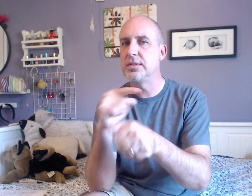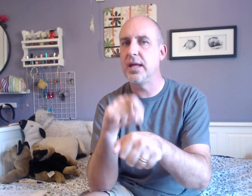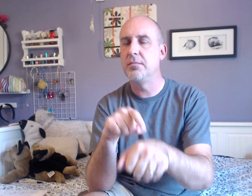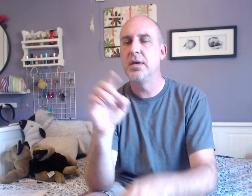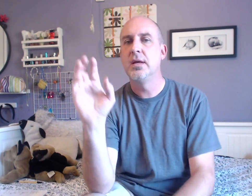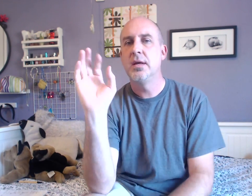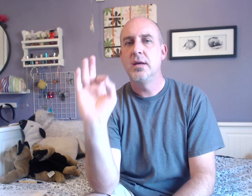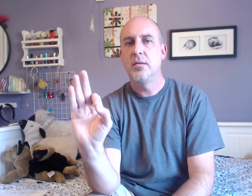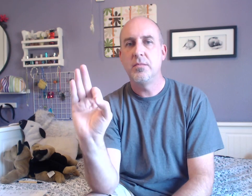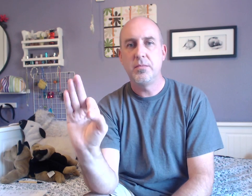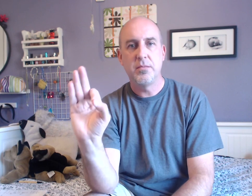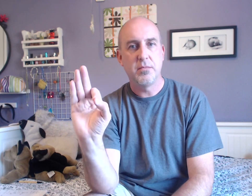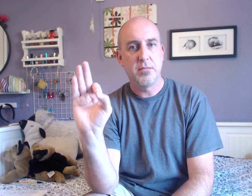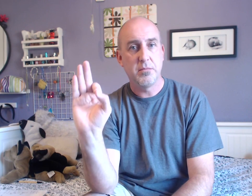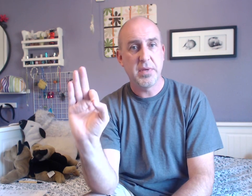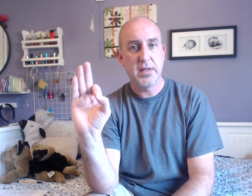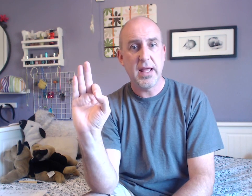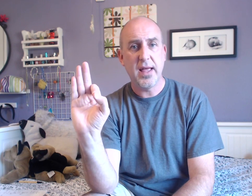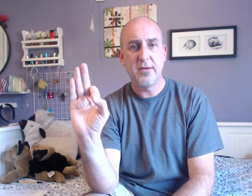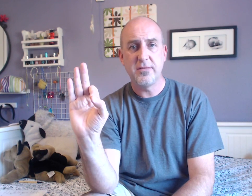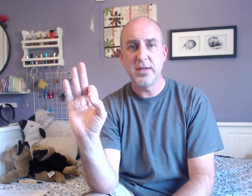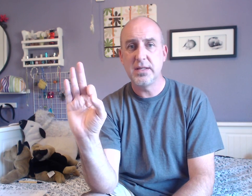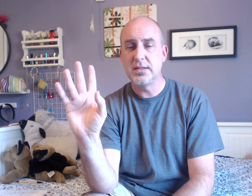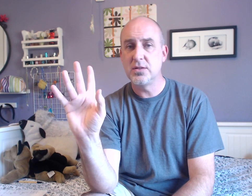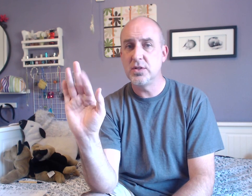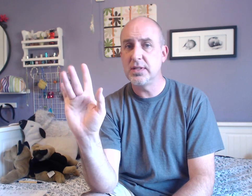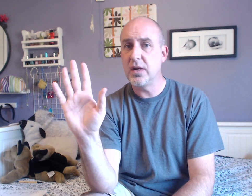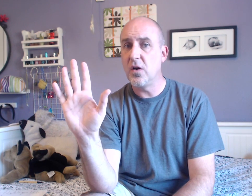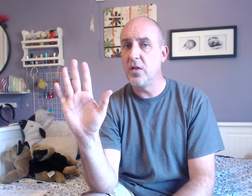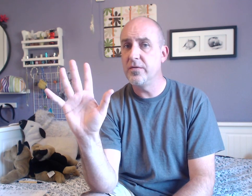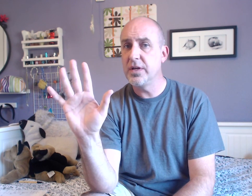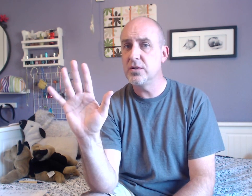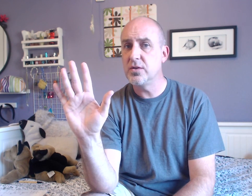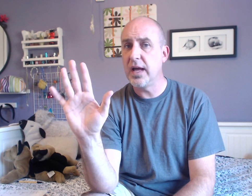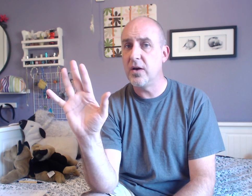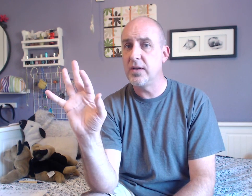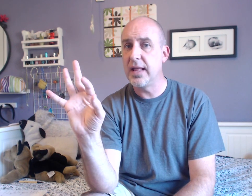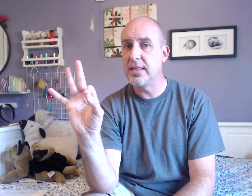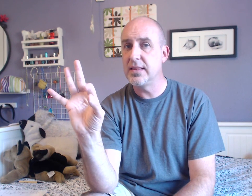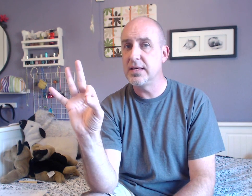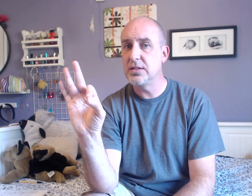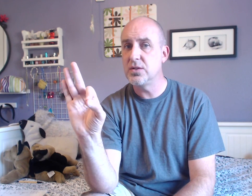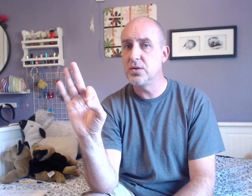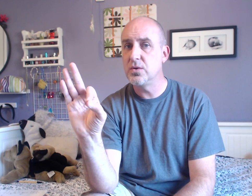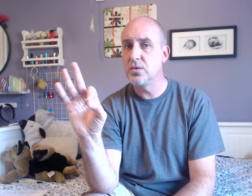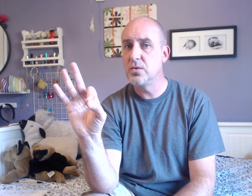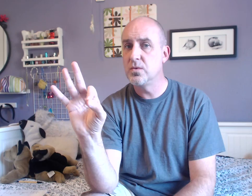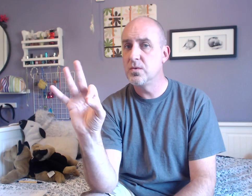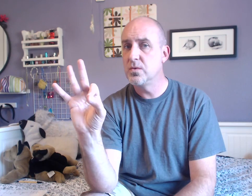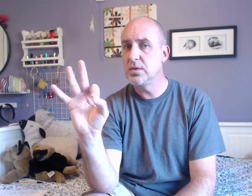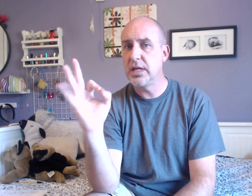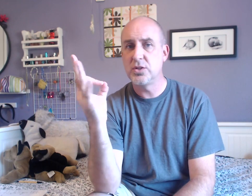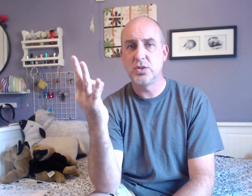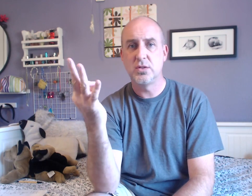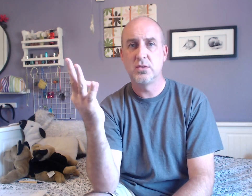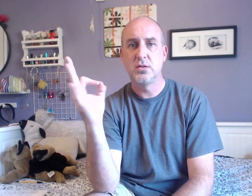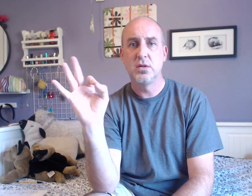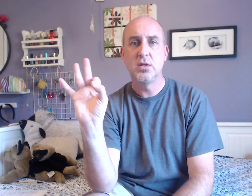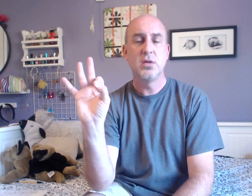time. But F is just like all the fingers are out, and then these two touch.